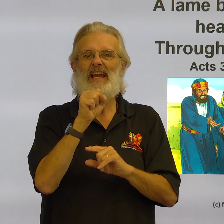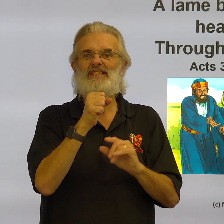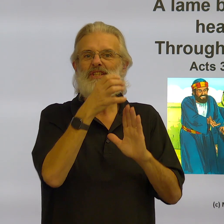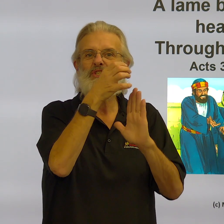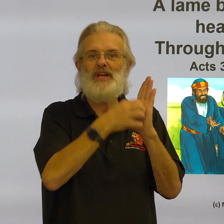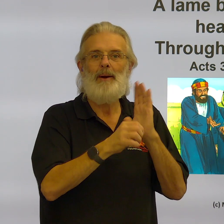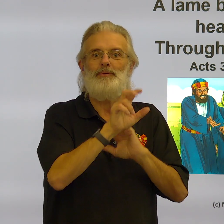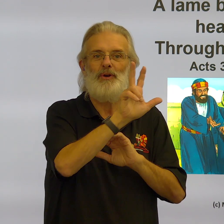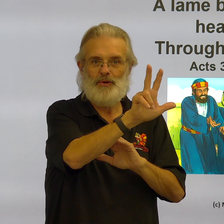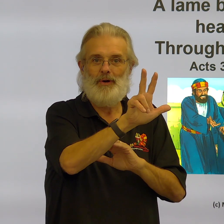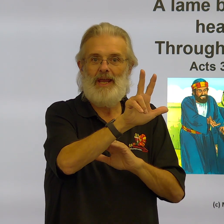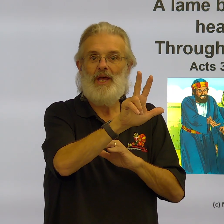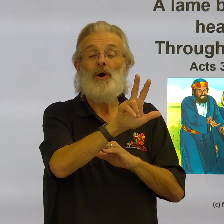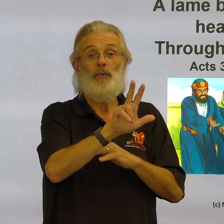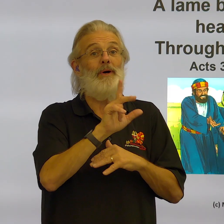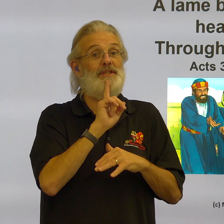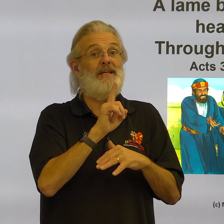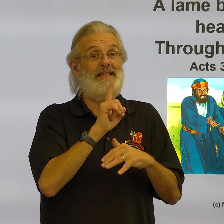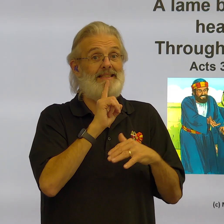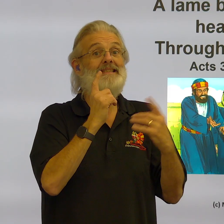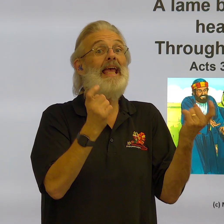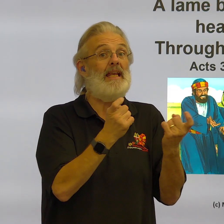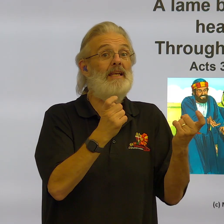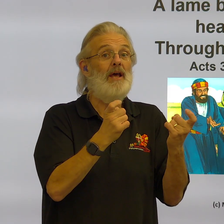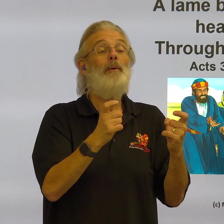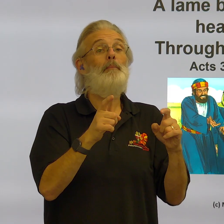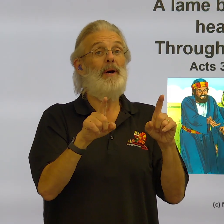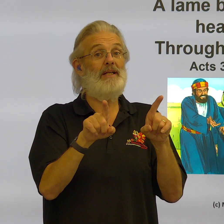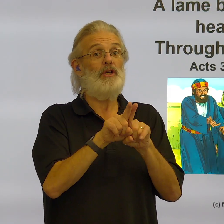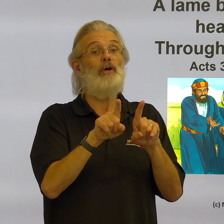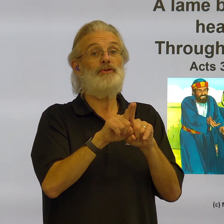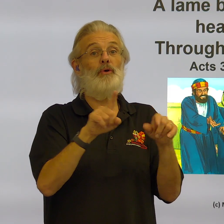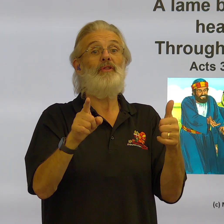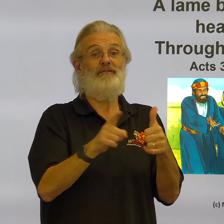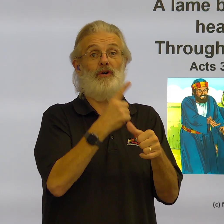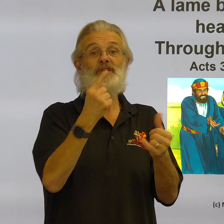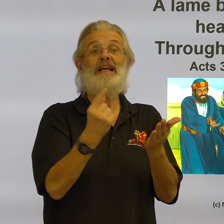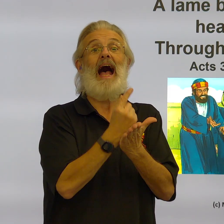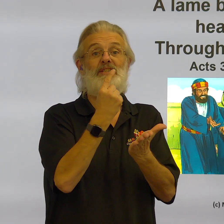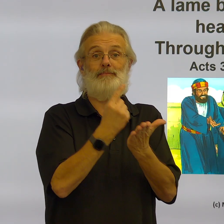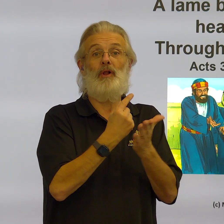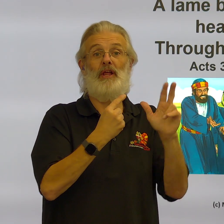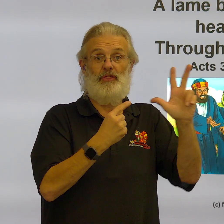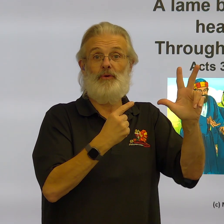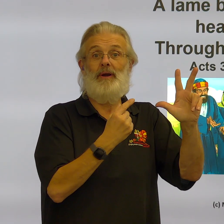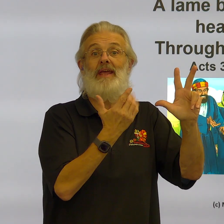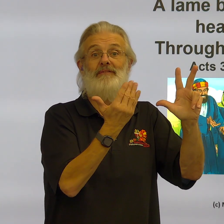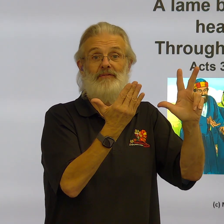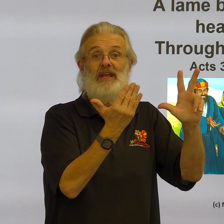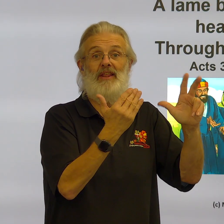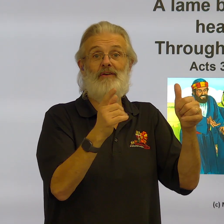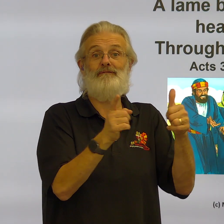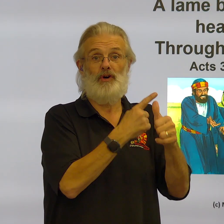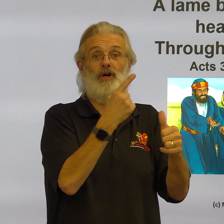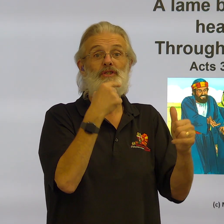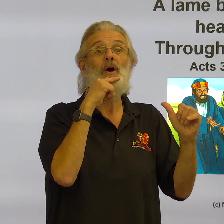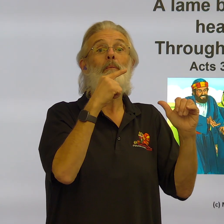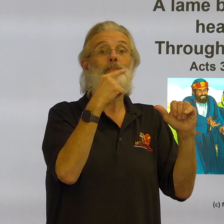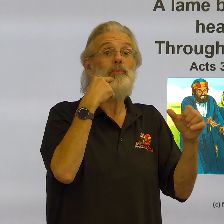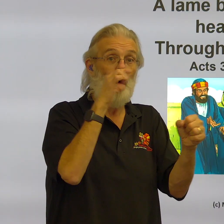Genesis chapter 3, which is sin, but it's also the first gospel in 3:15, the first